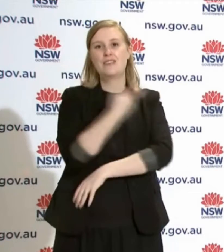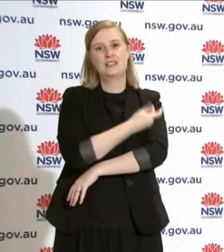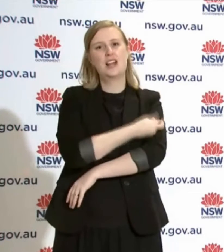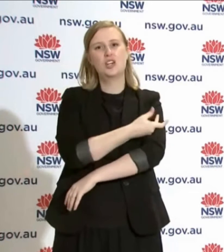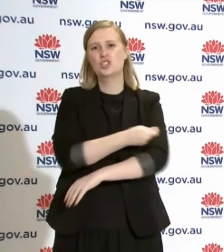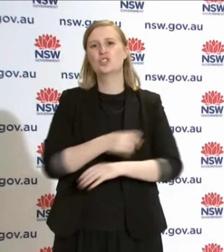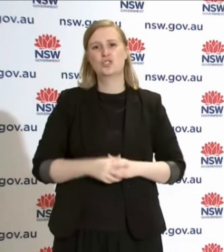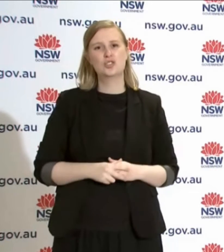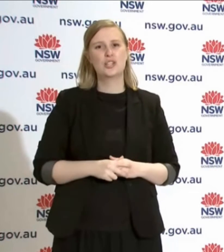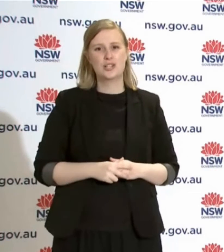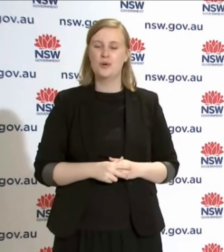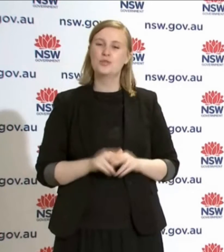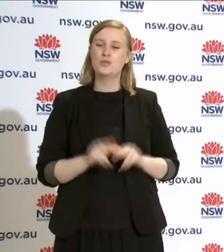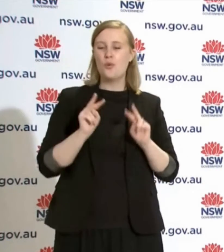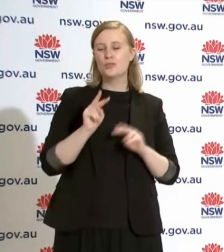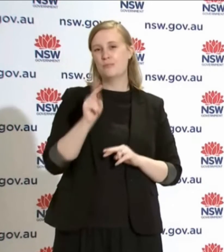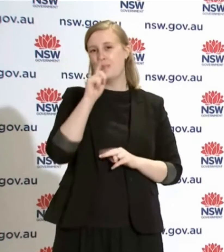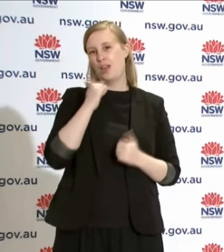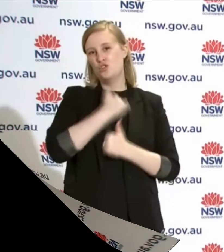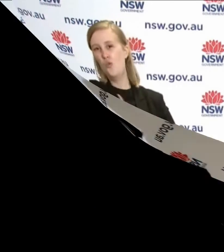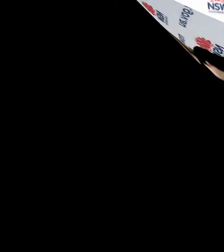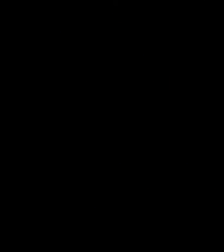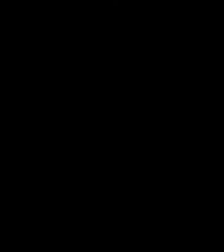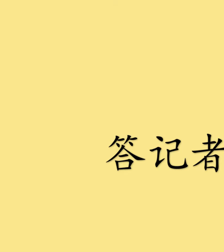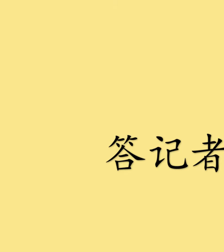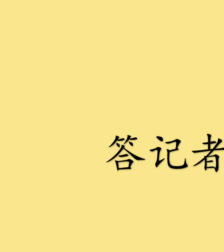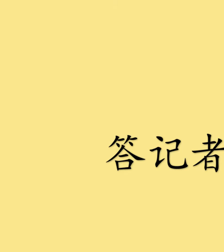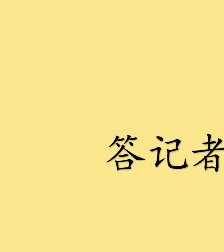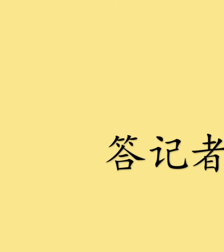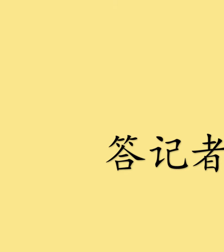everybody have a little bit of fun while they're at it. Thank you.